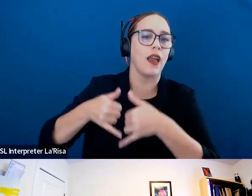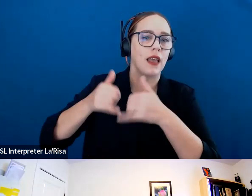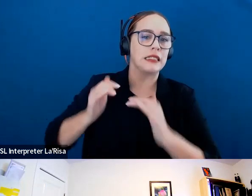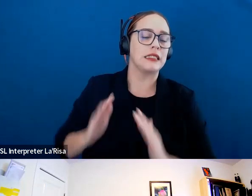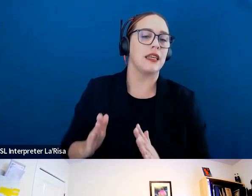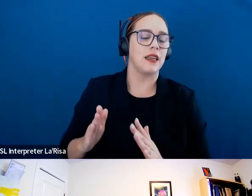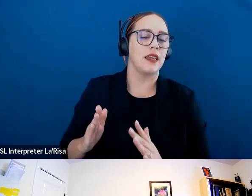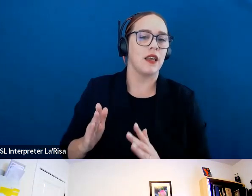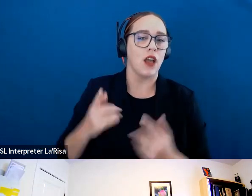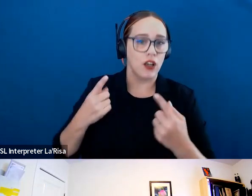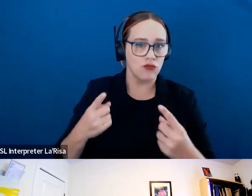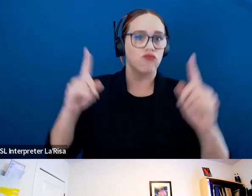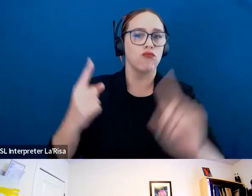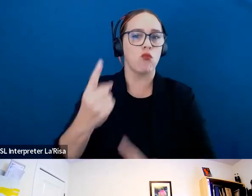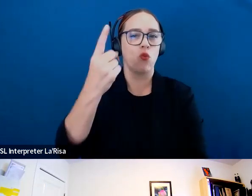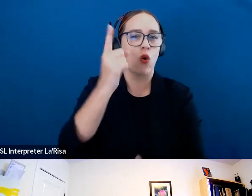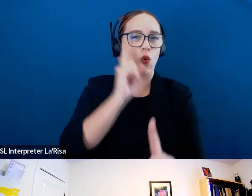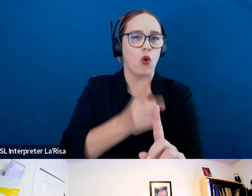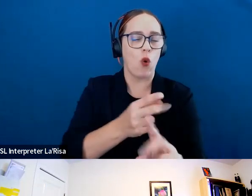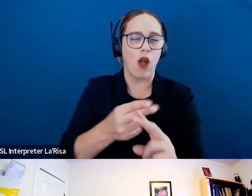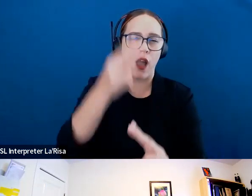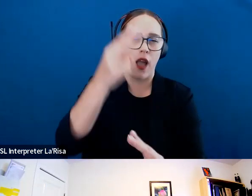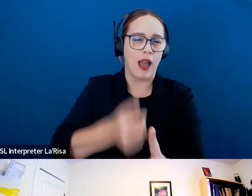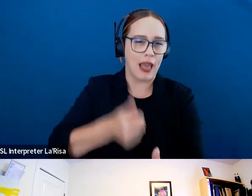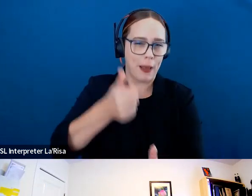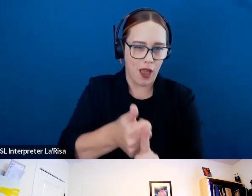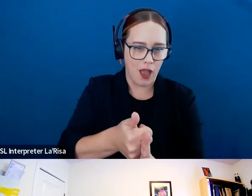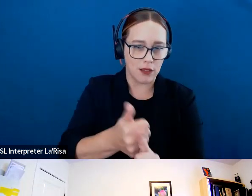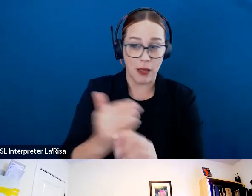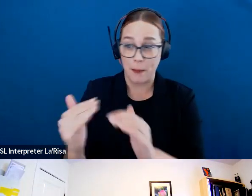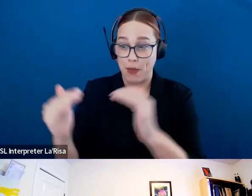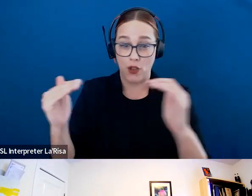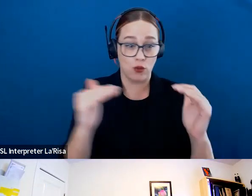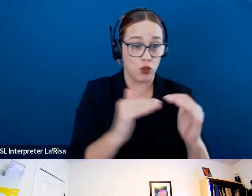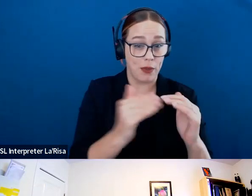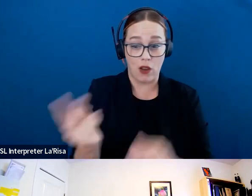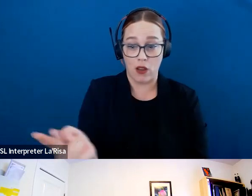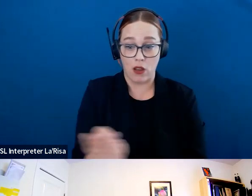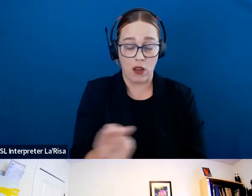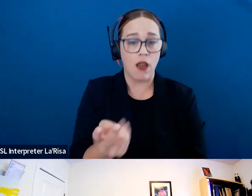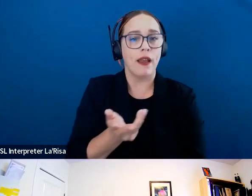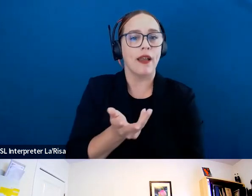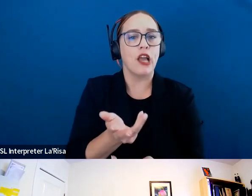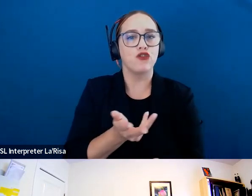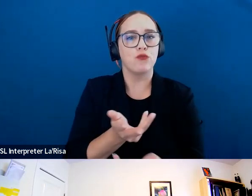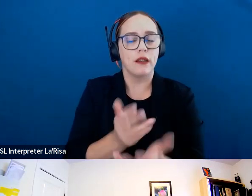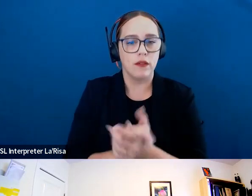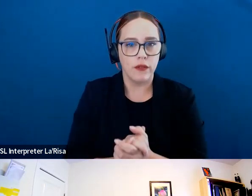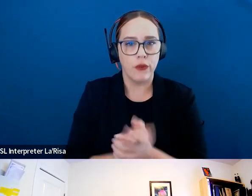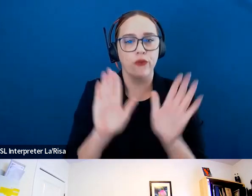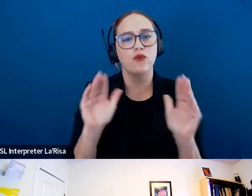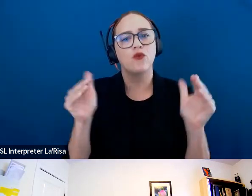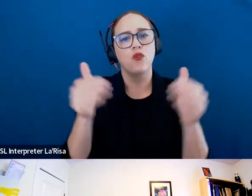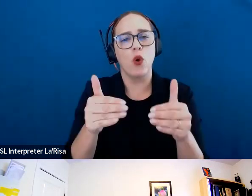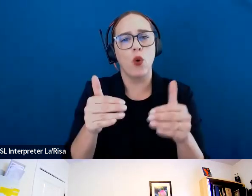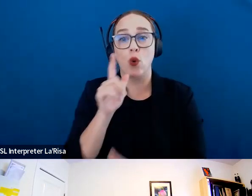They're very high impact. They focus on peer-to-peer engagement, and they focused on the grantees coming to the